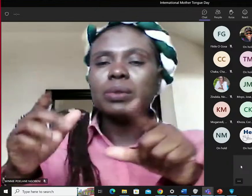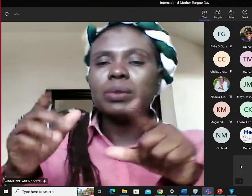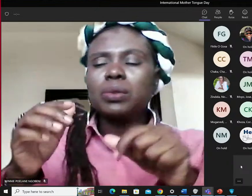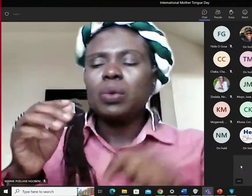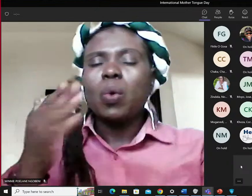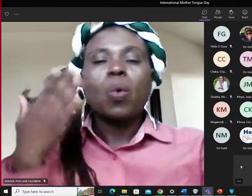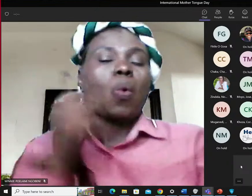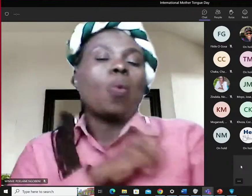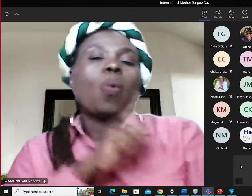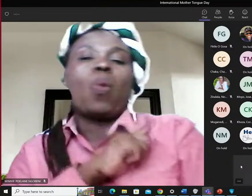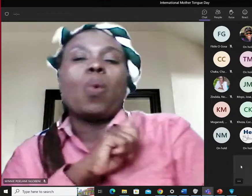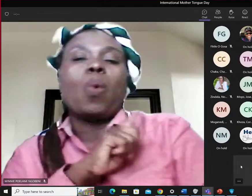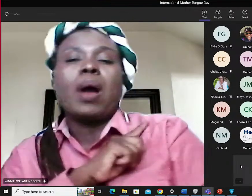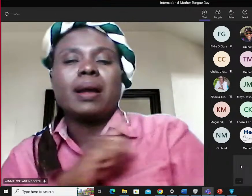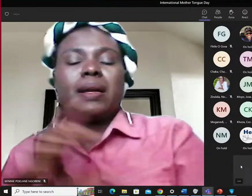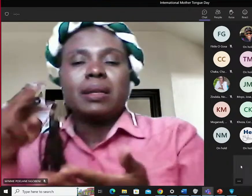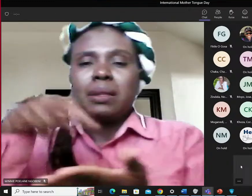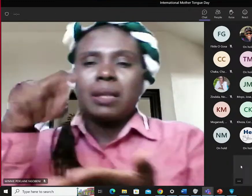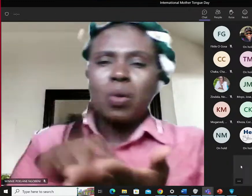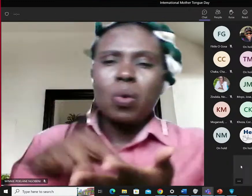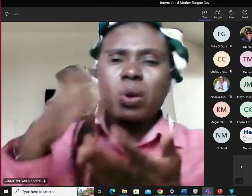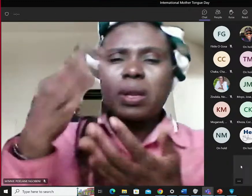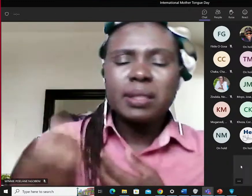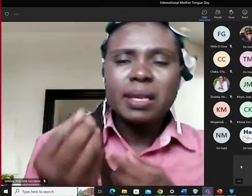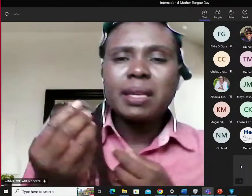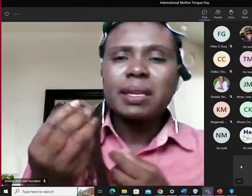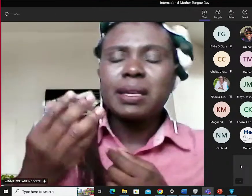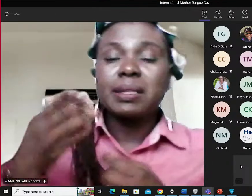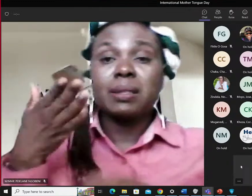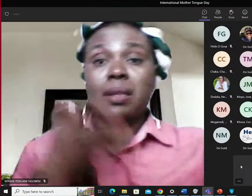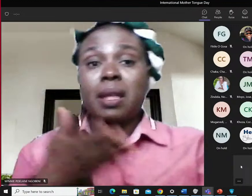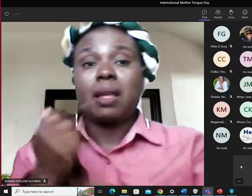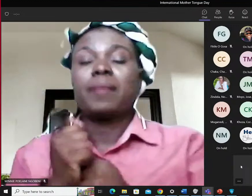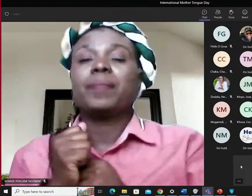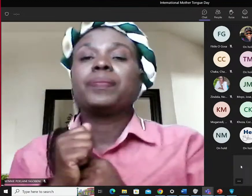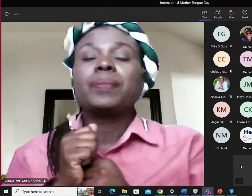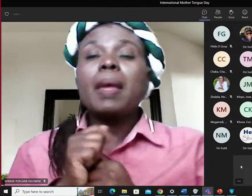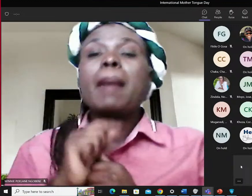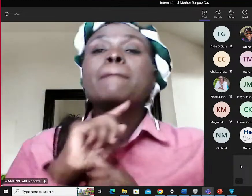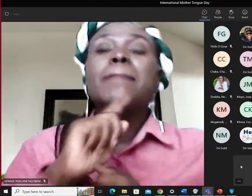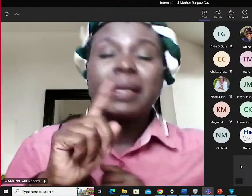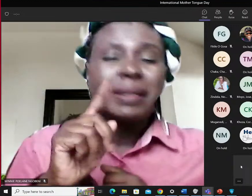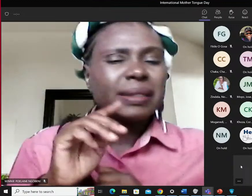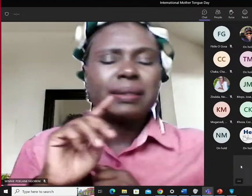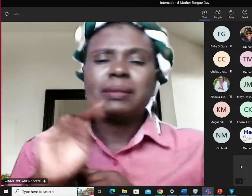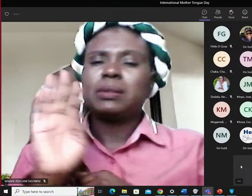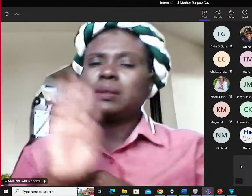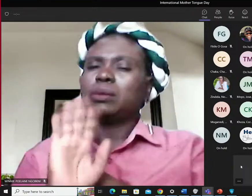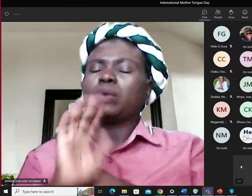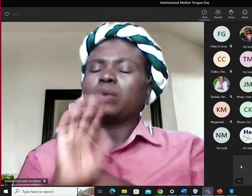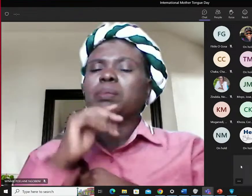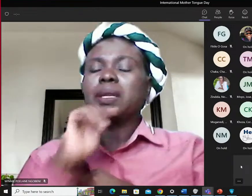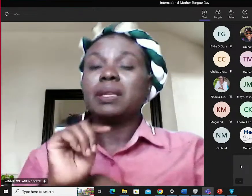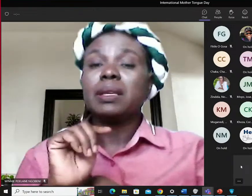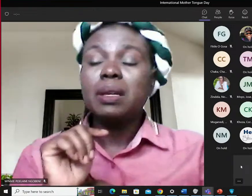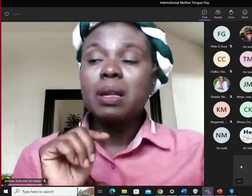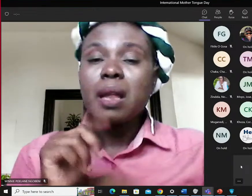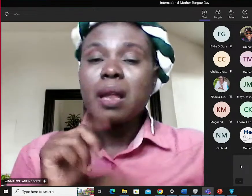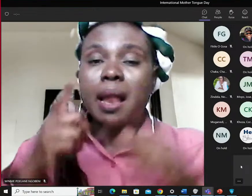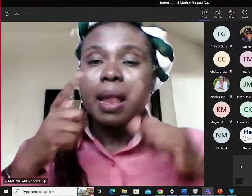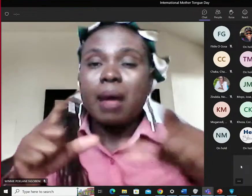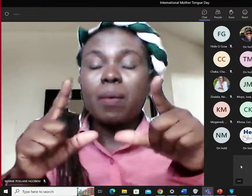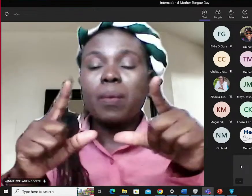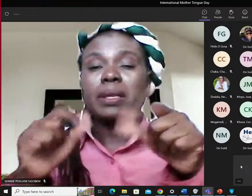role it has to play at that particular moment. But it doesn't mean if my language is not used,